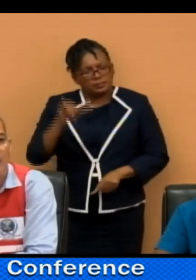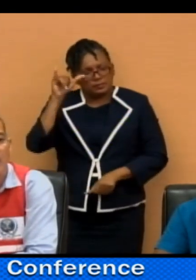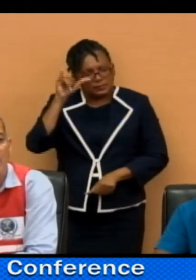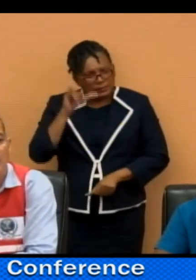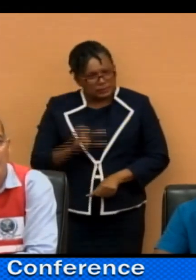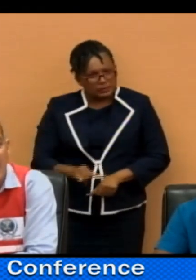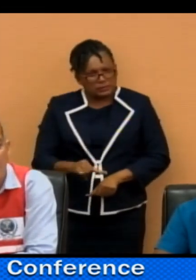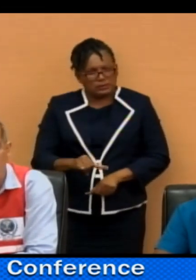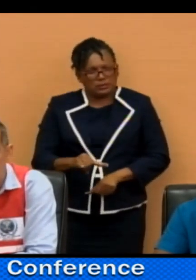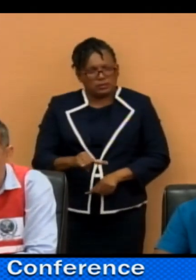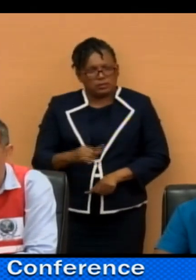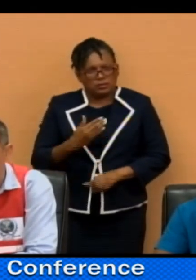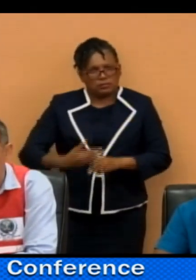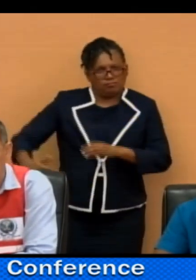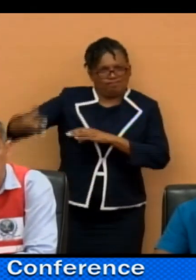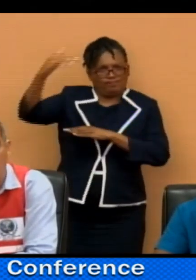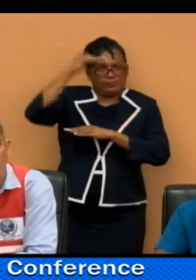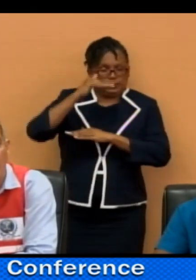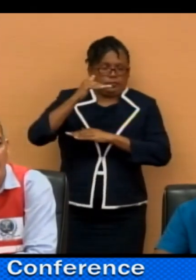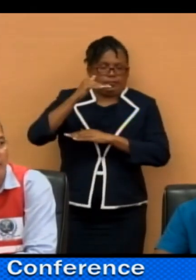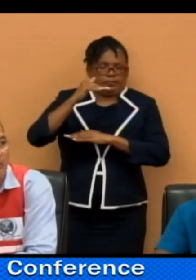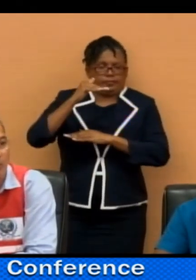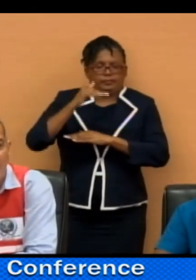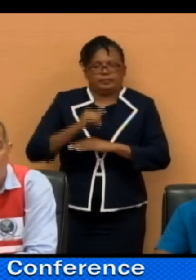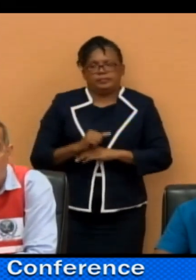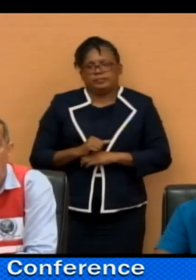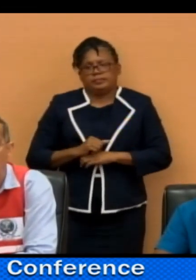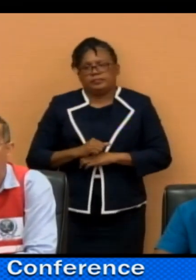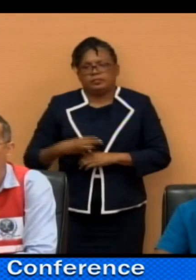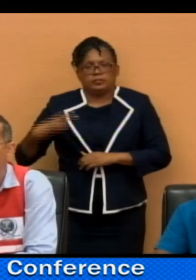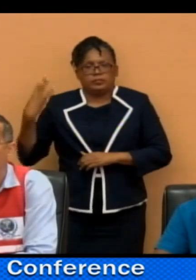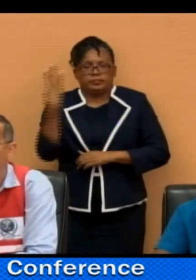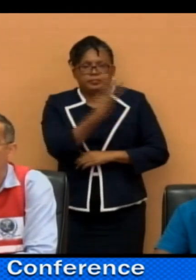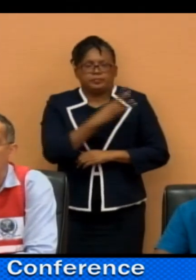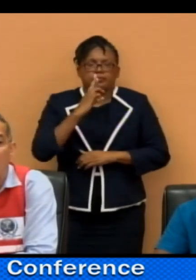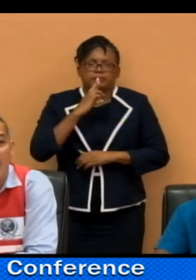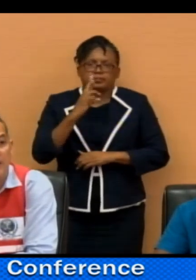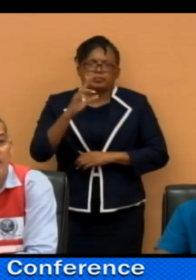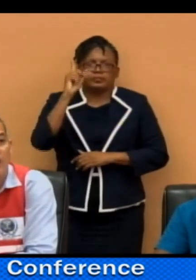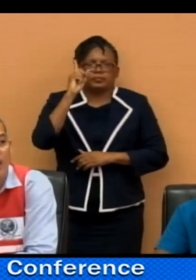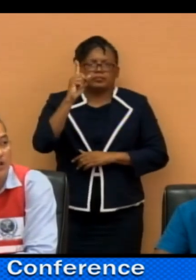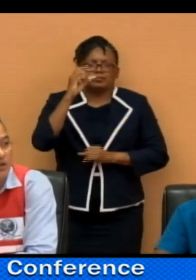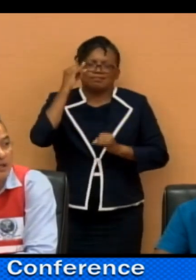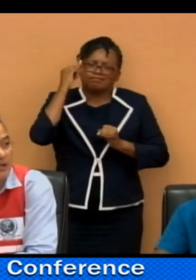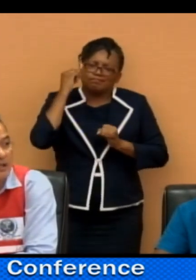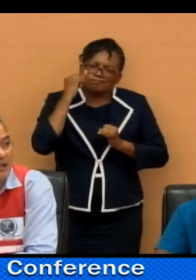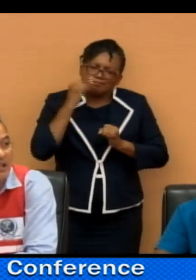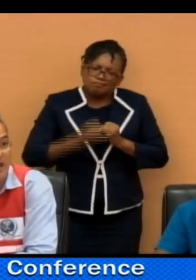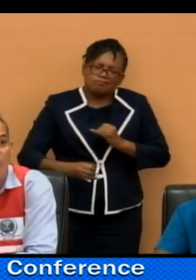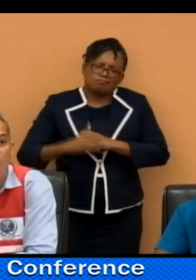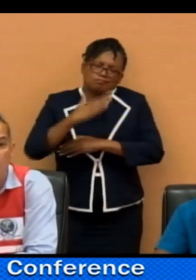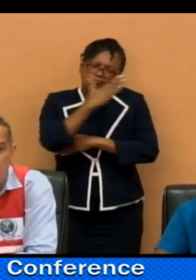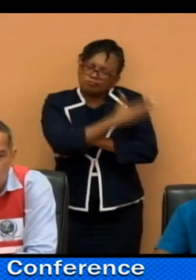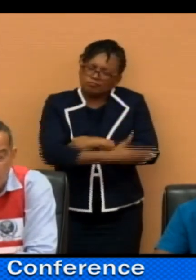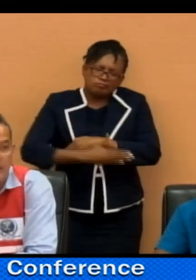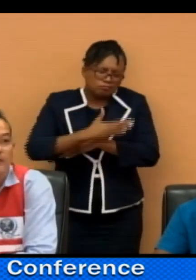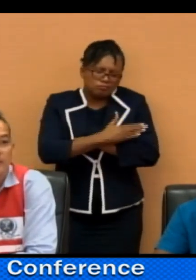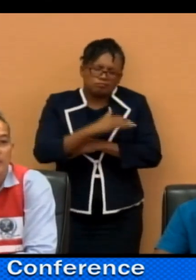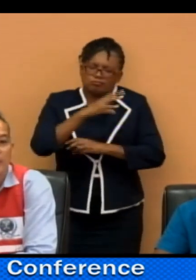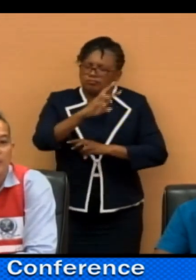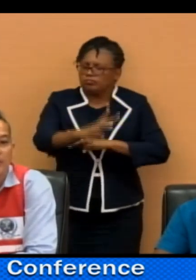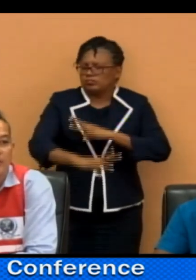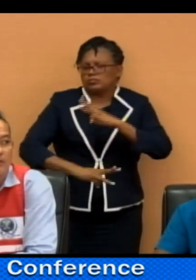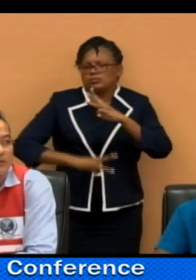curve. The reality is, folks, that we are one of the last countries in the world